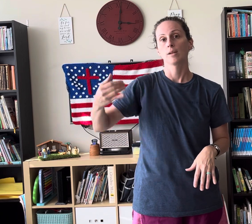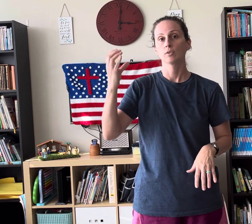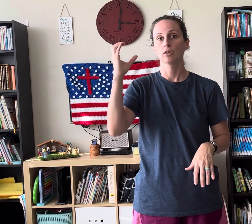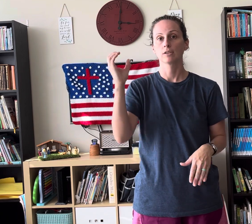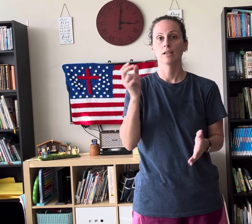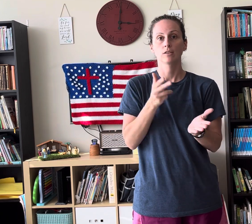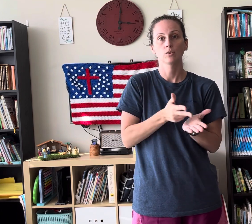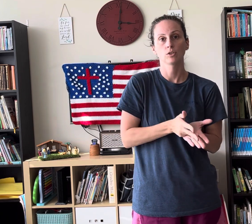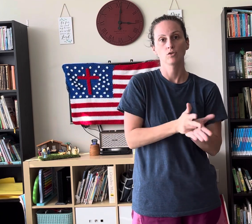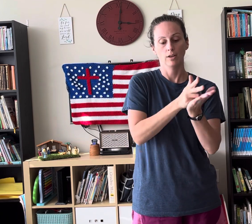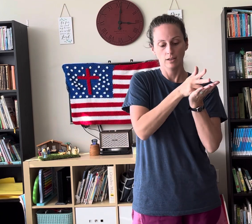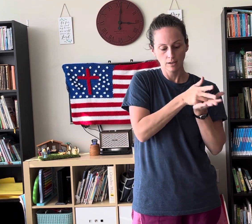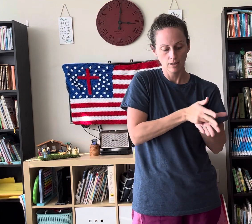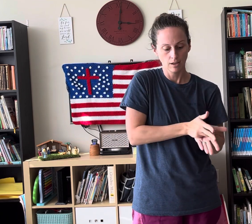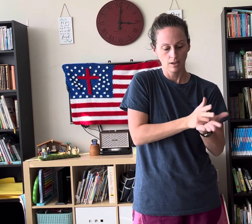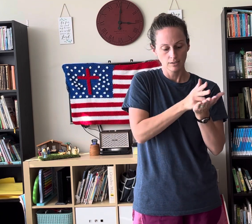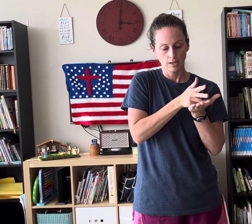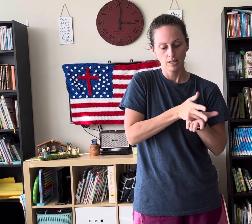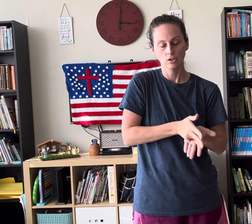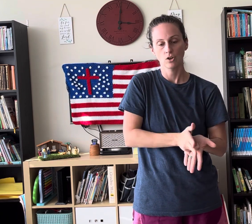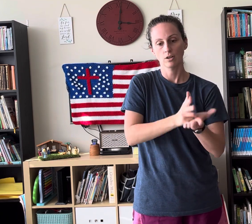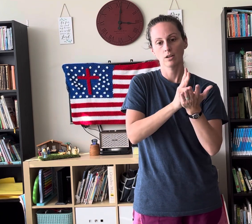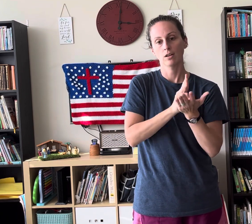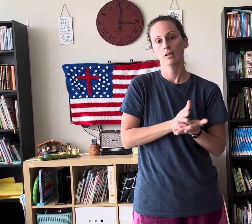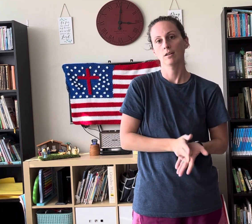Cook sails to Australia and Antarctica.